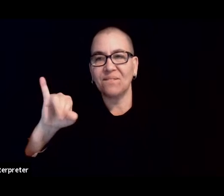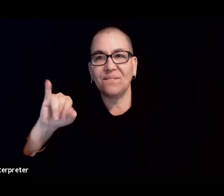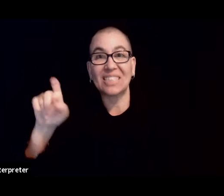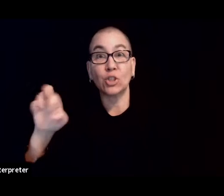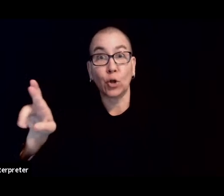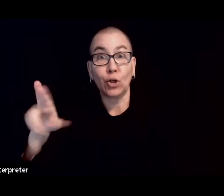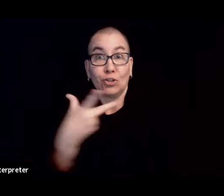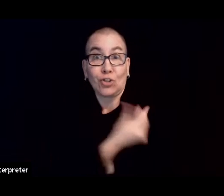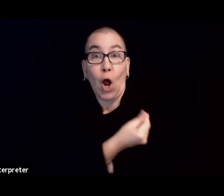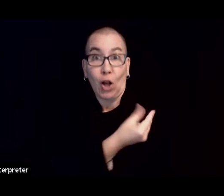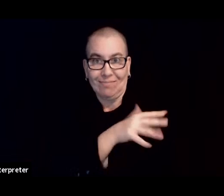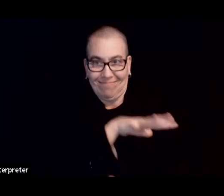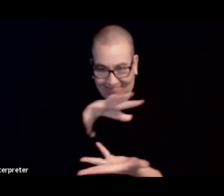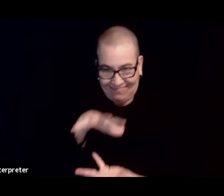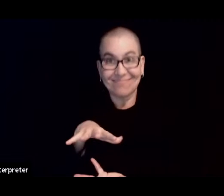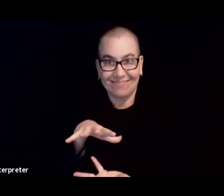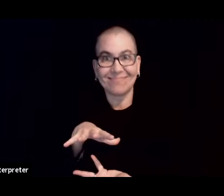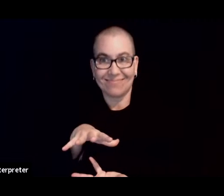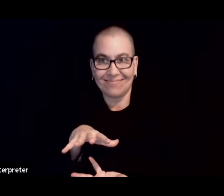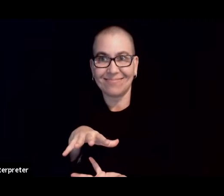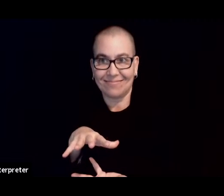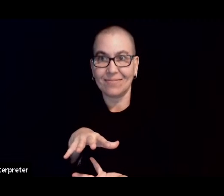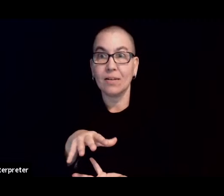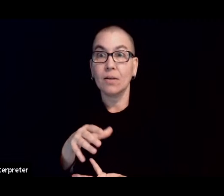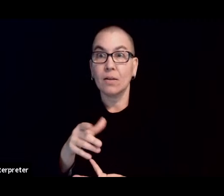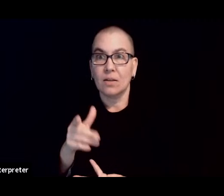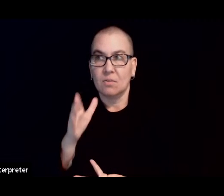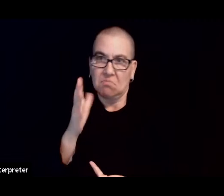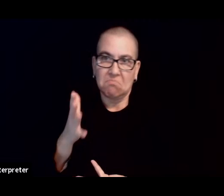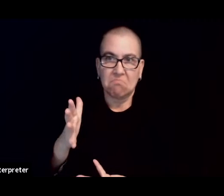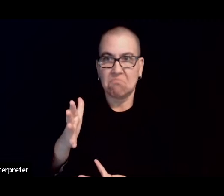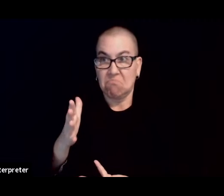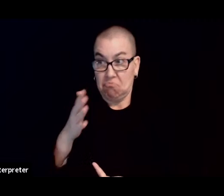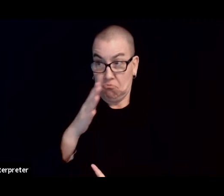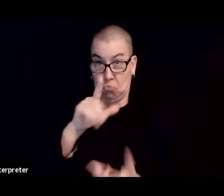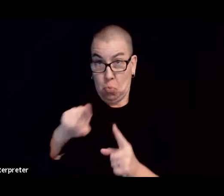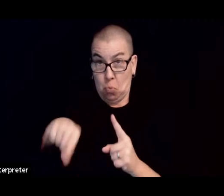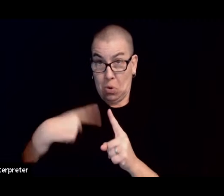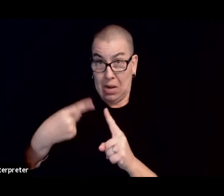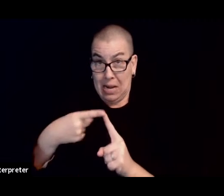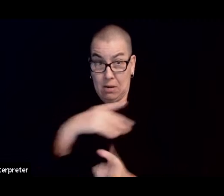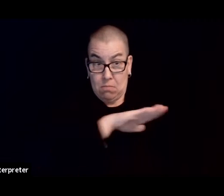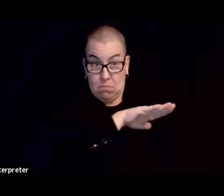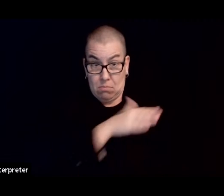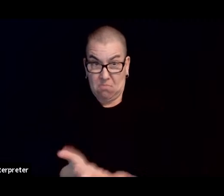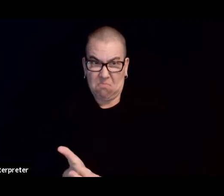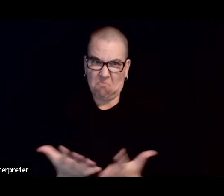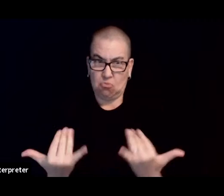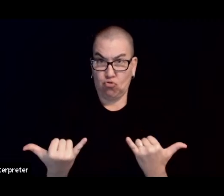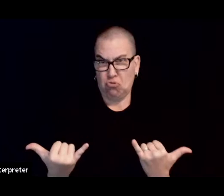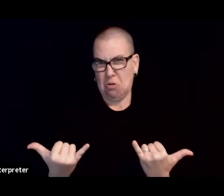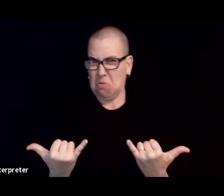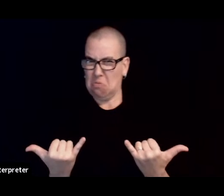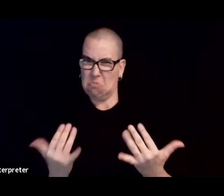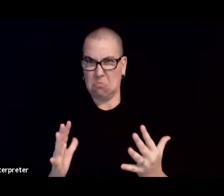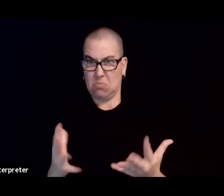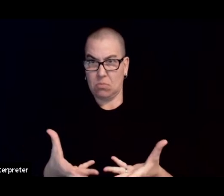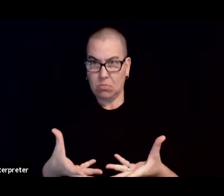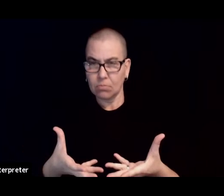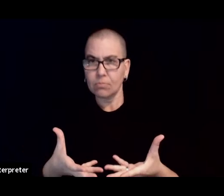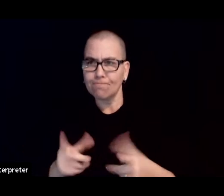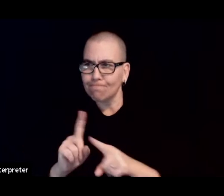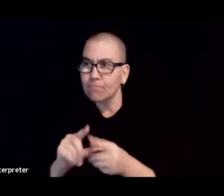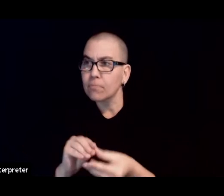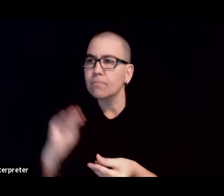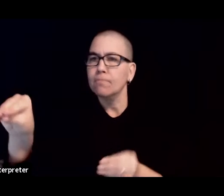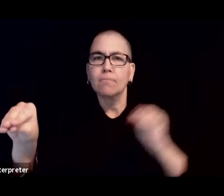those shipments will be done today. All 25 hub locations in the state are expected to have received their